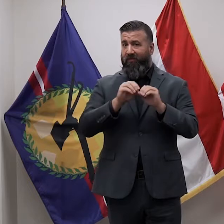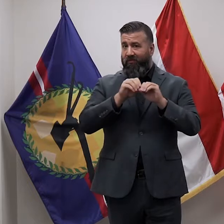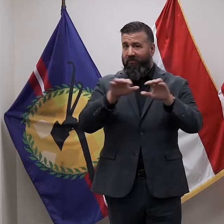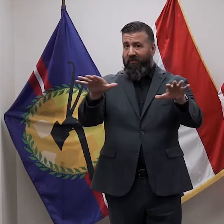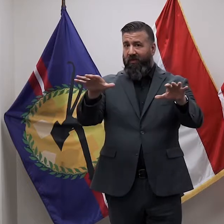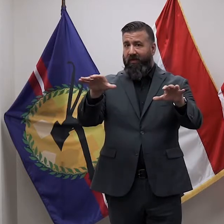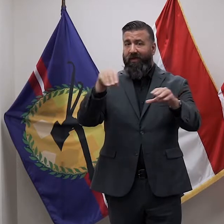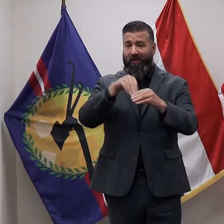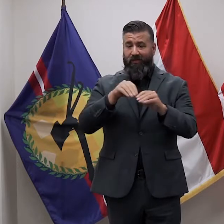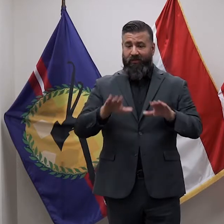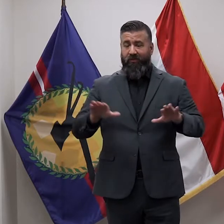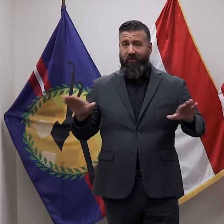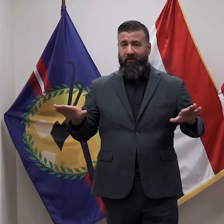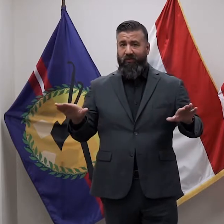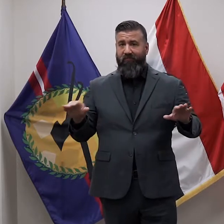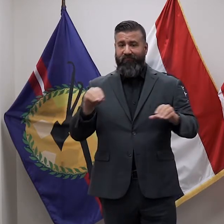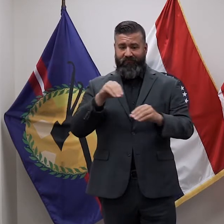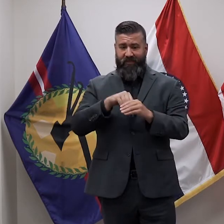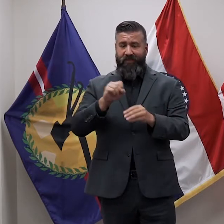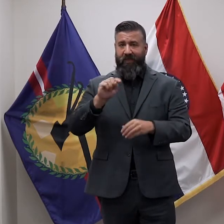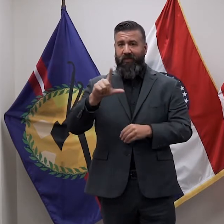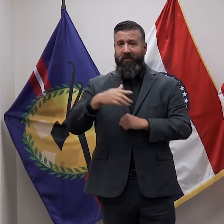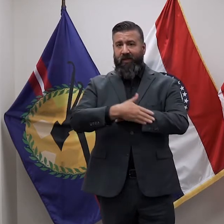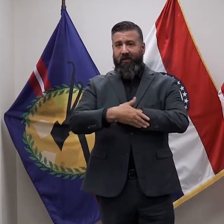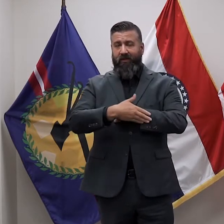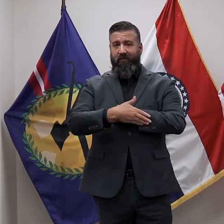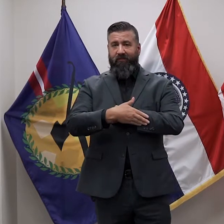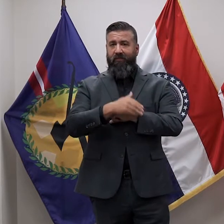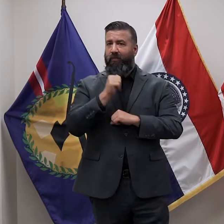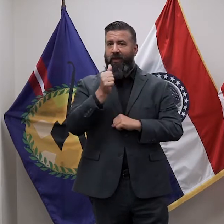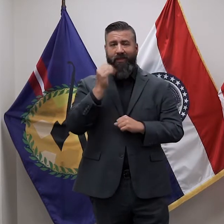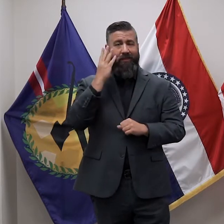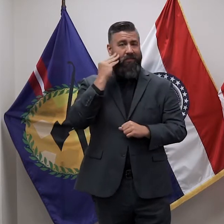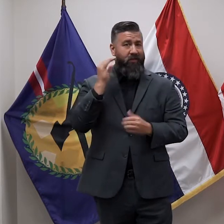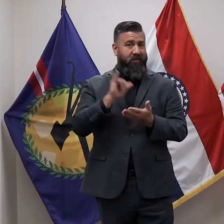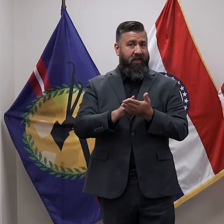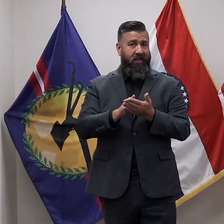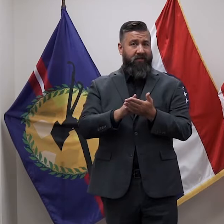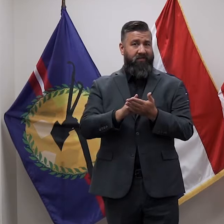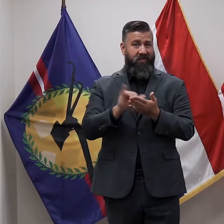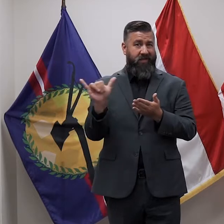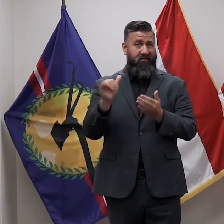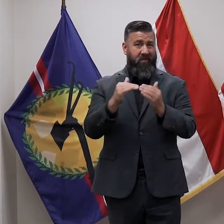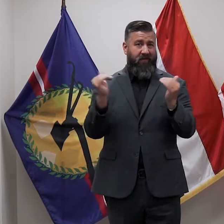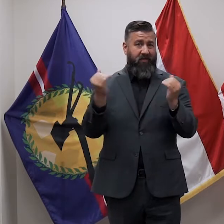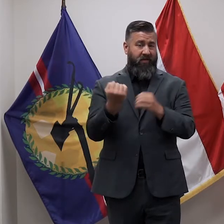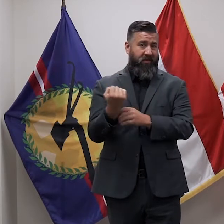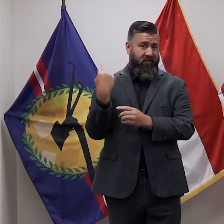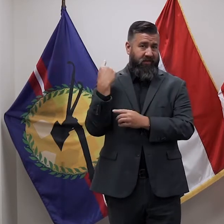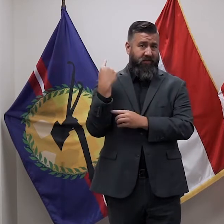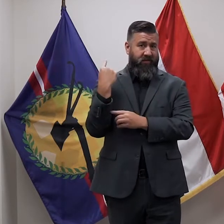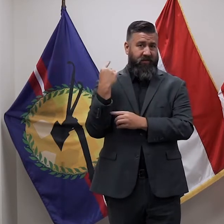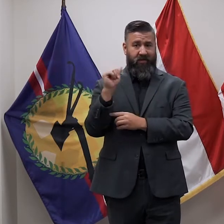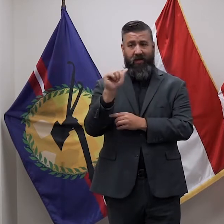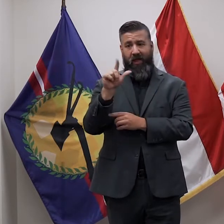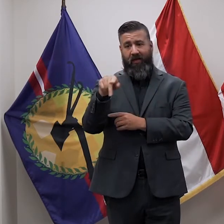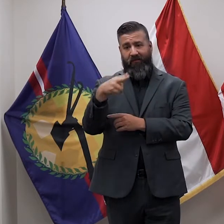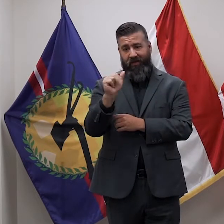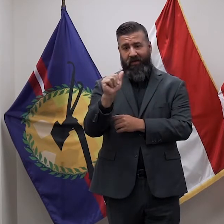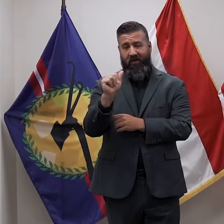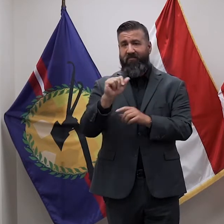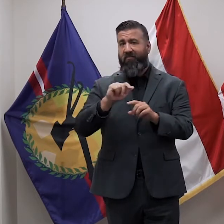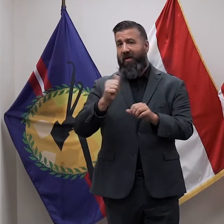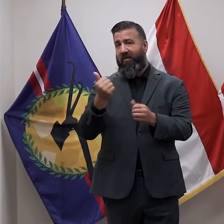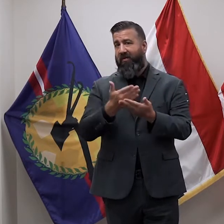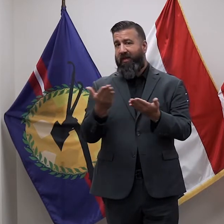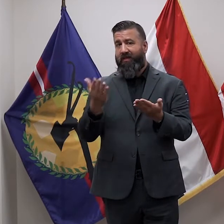and spread amongst children in St. Louis County. We did not experience that at this level last year. The Alpha variant and other things that we were experiencing